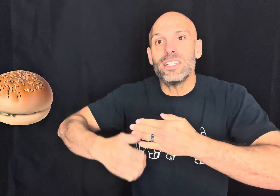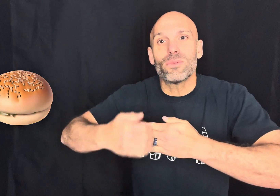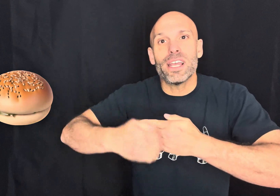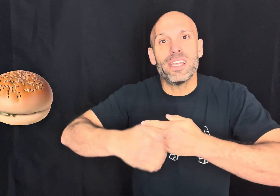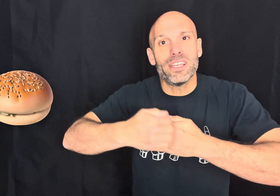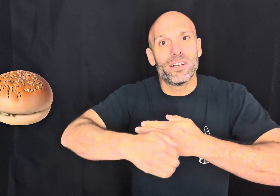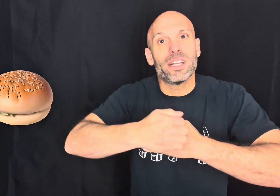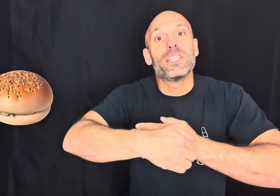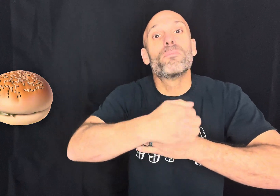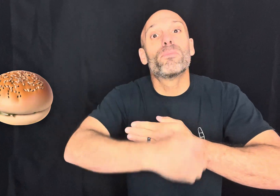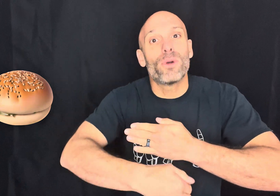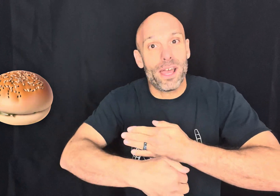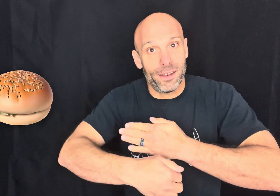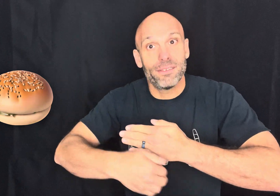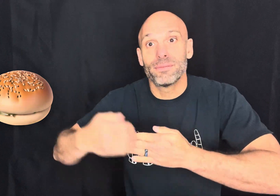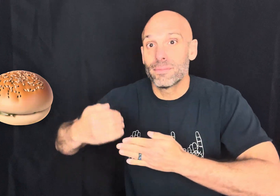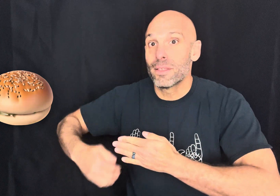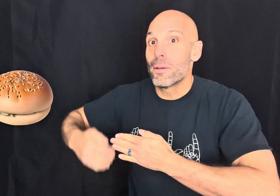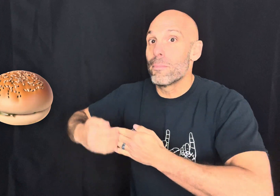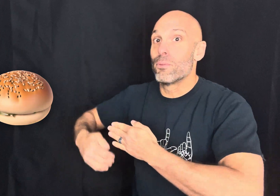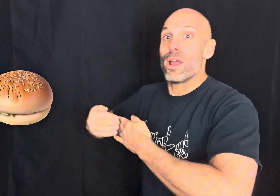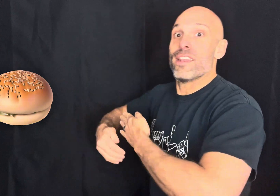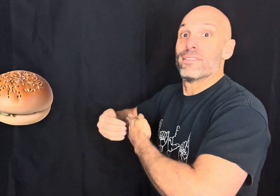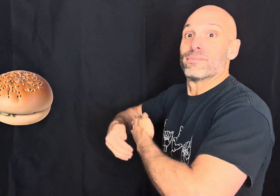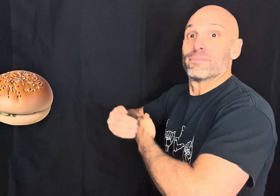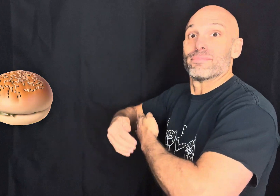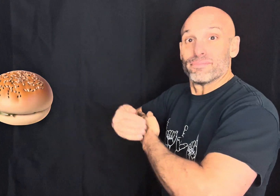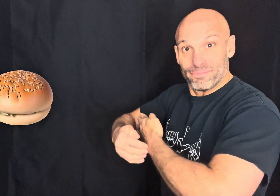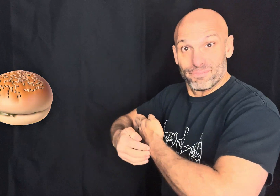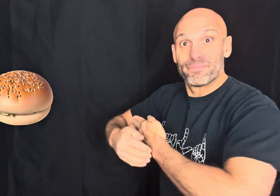right here is bread. Bread.